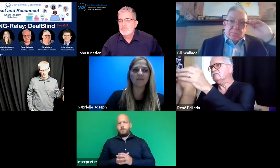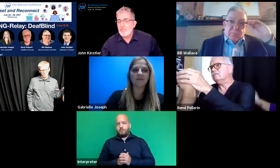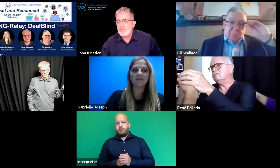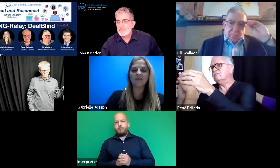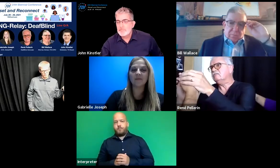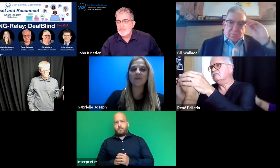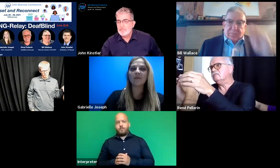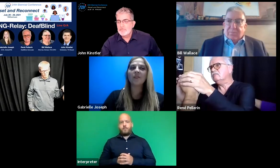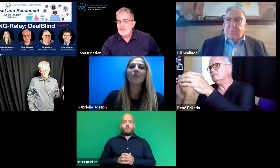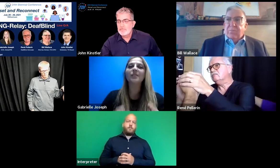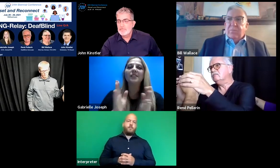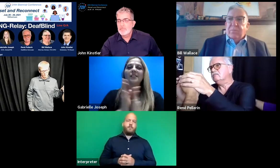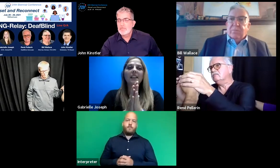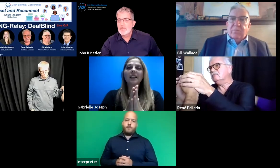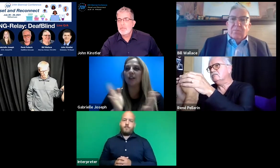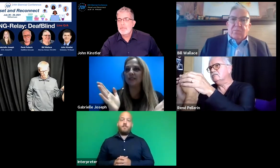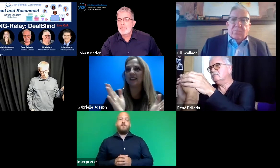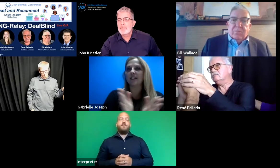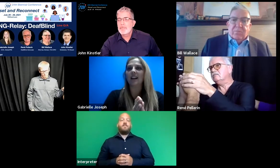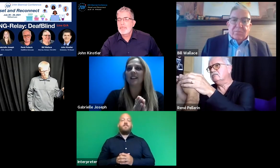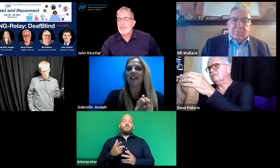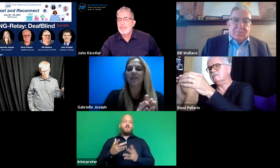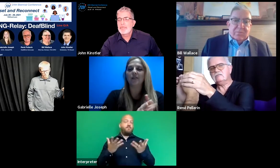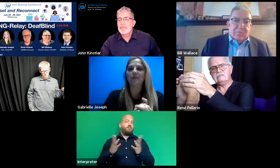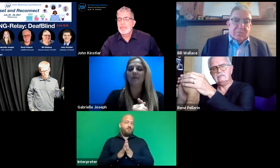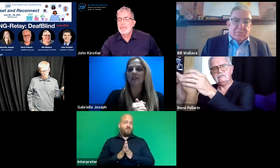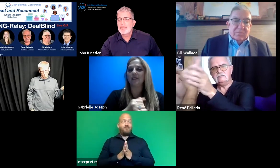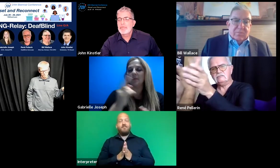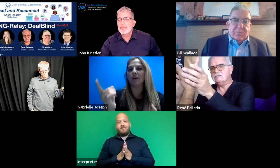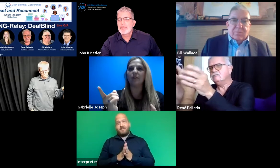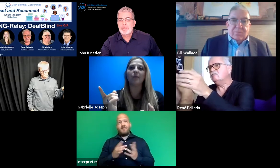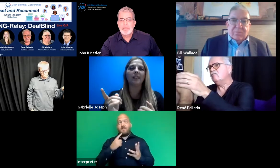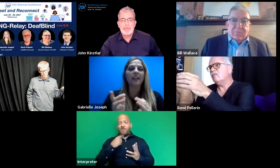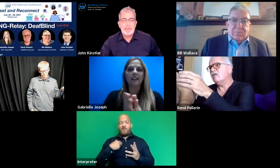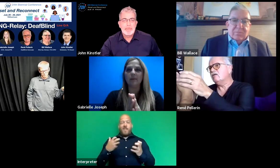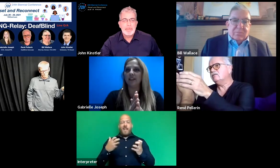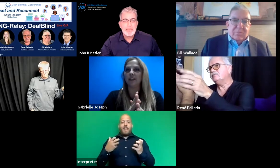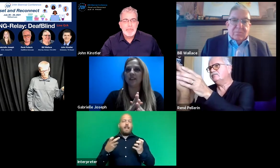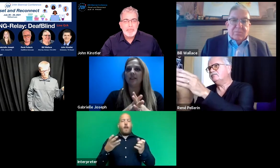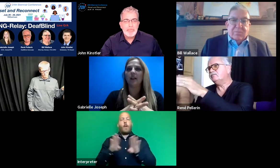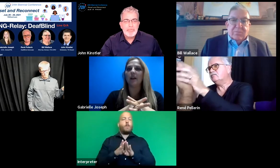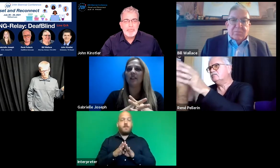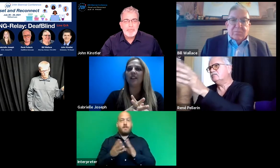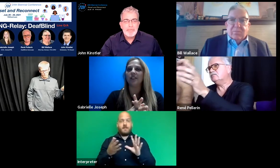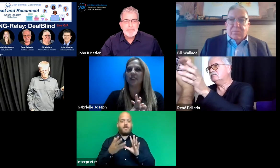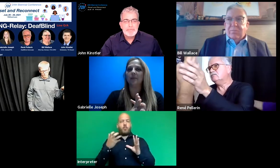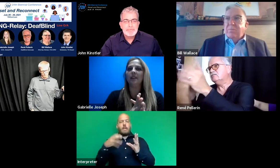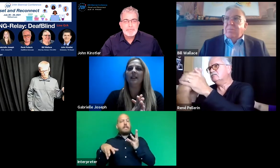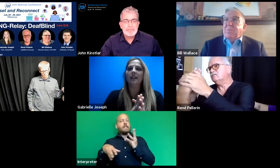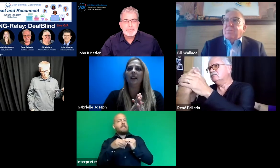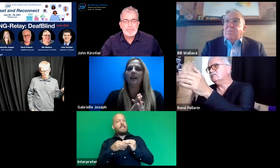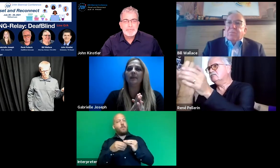Gabrielle? And just in closing, I'd like to jump off of what Keith had mentioned about